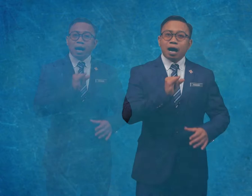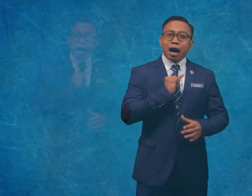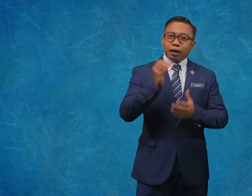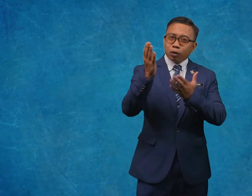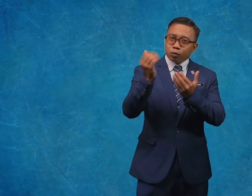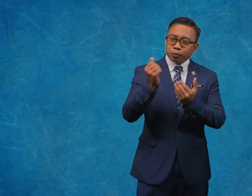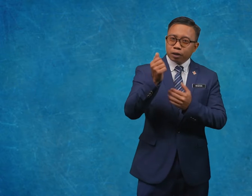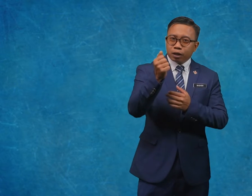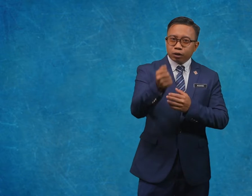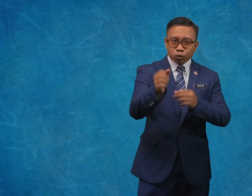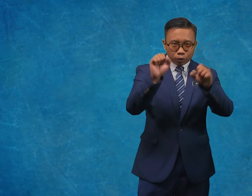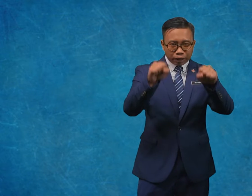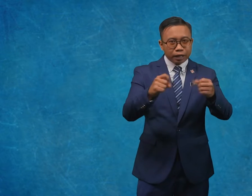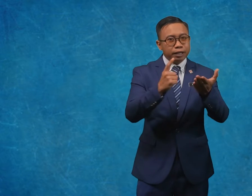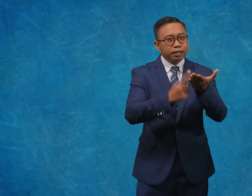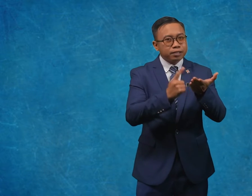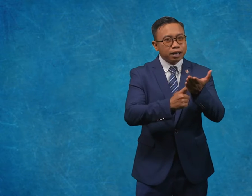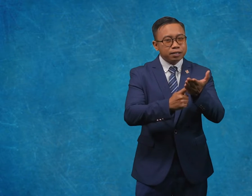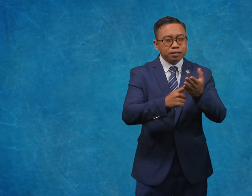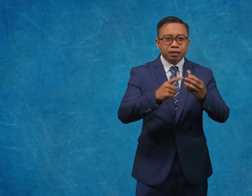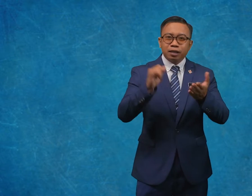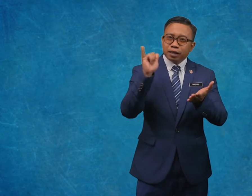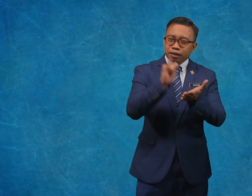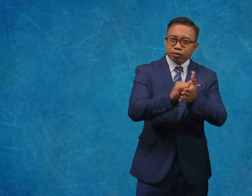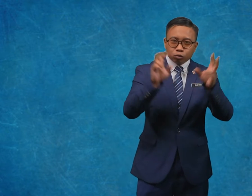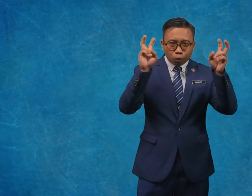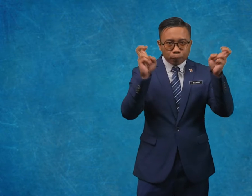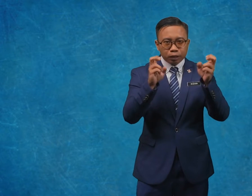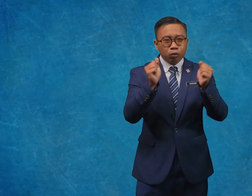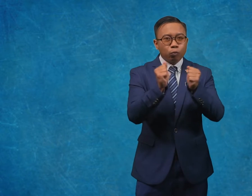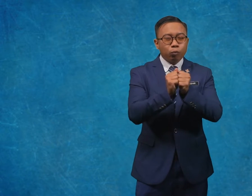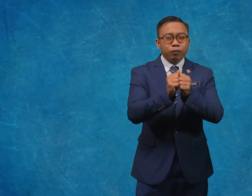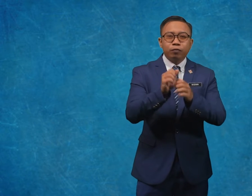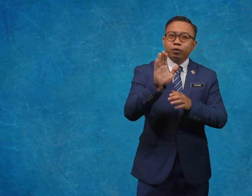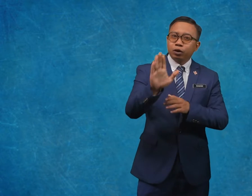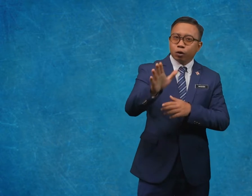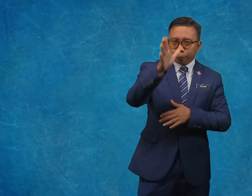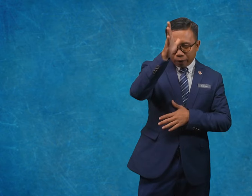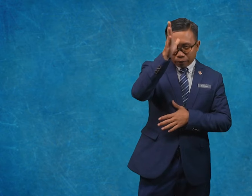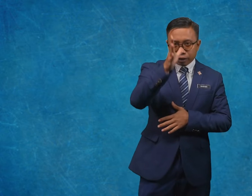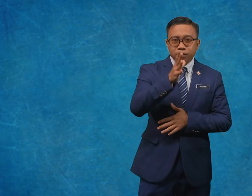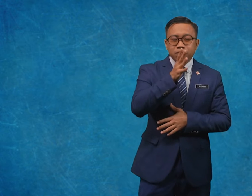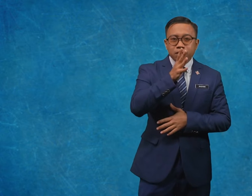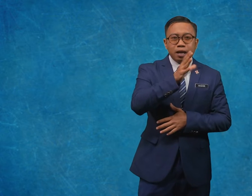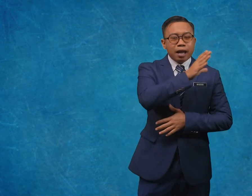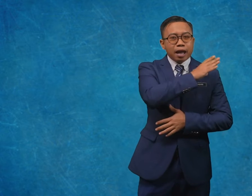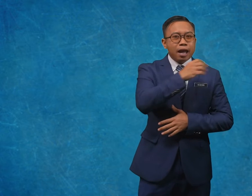I hope you can discuss this topic with your parents